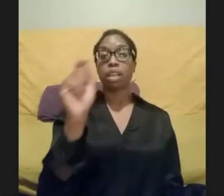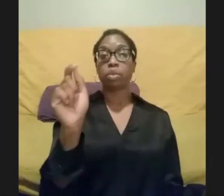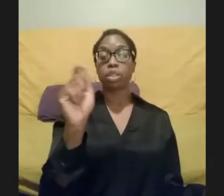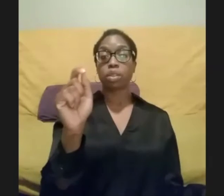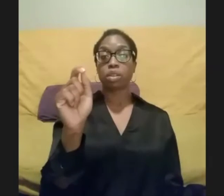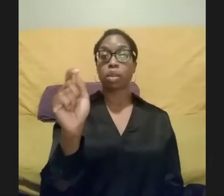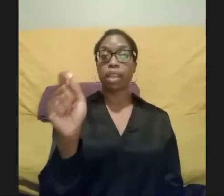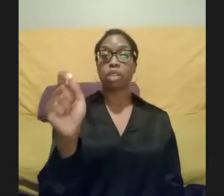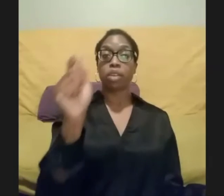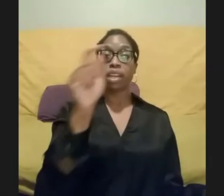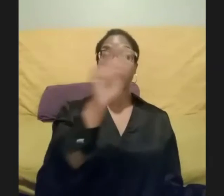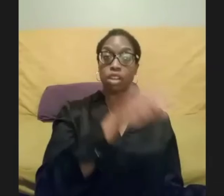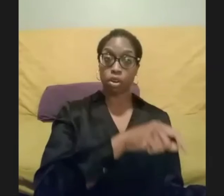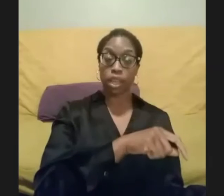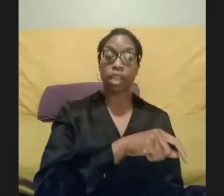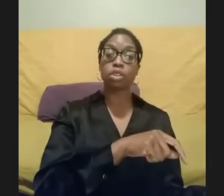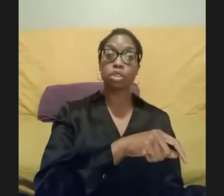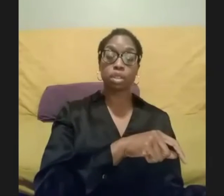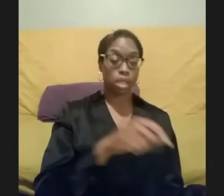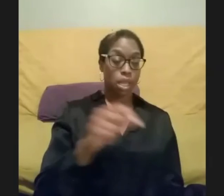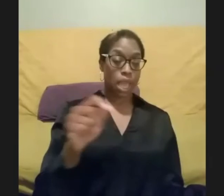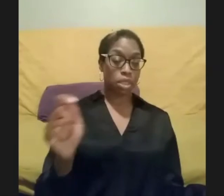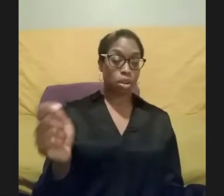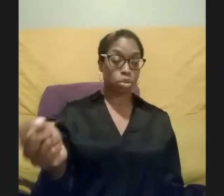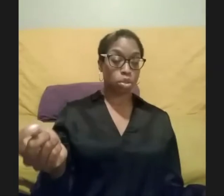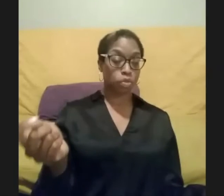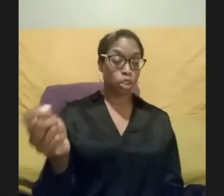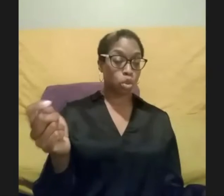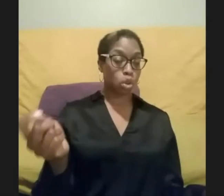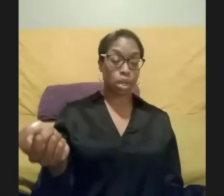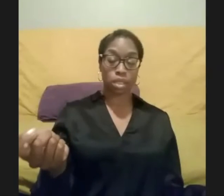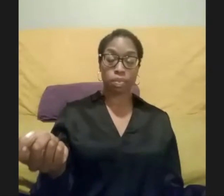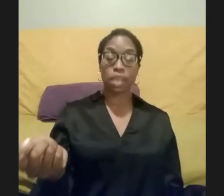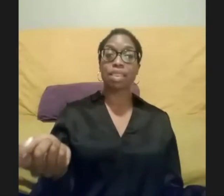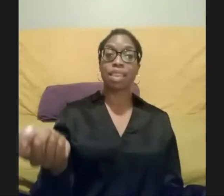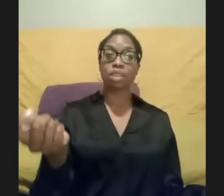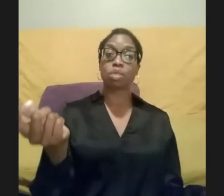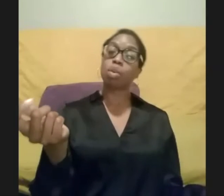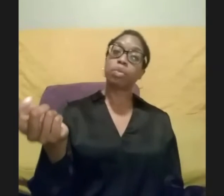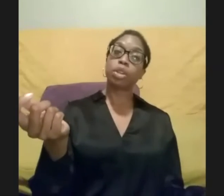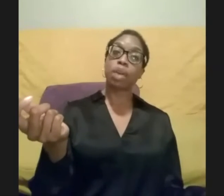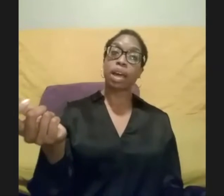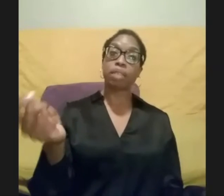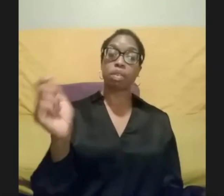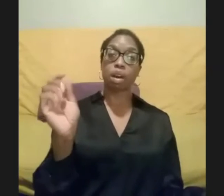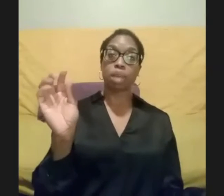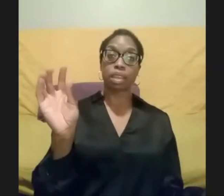increased risk of colon cancer, look at it at a younger age. And then also there's virtual colonoscopy. That is the one where you have a